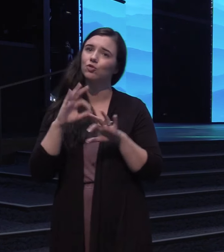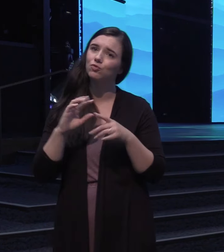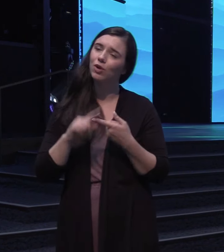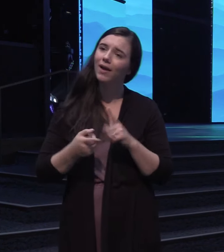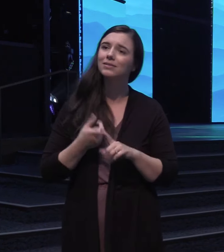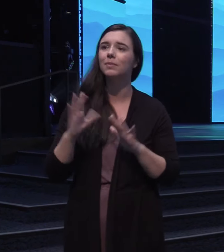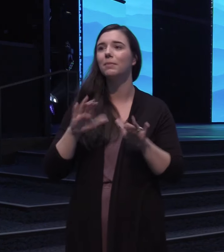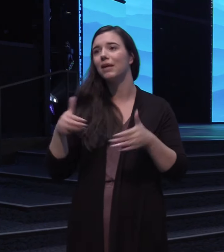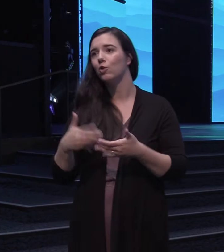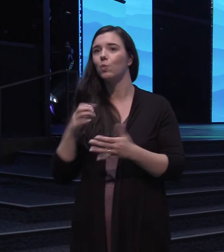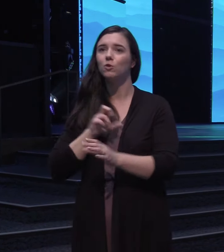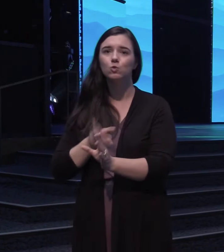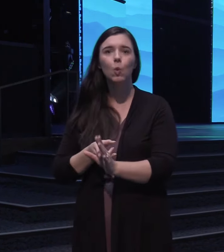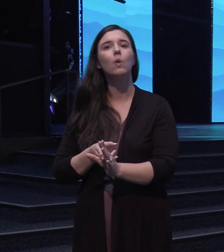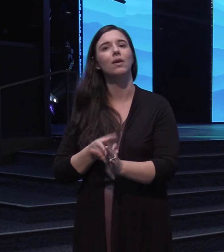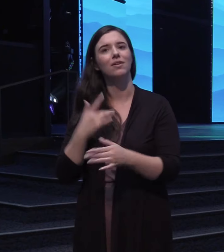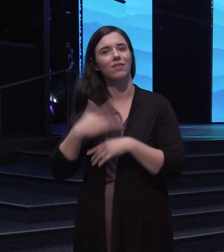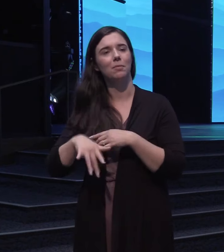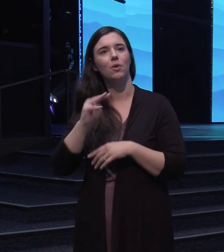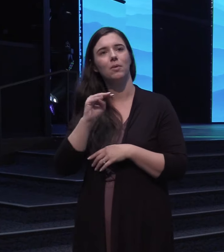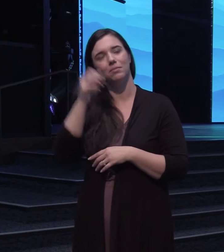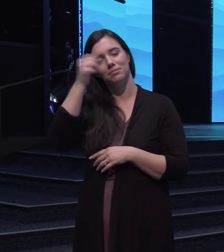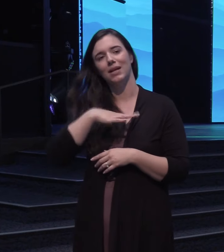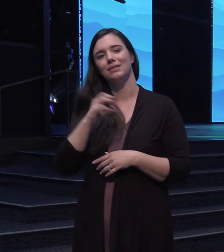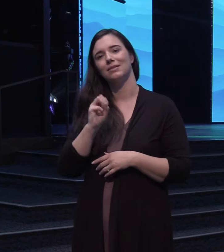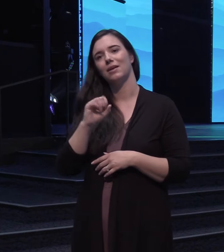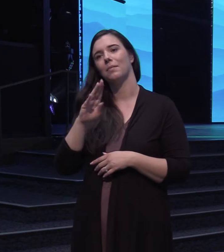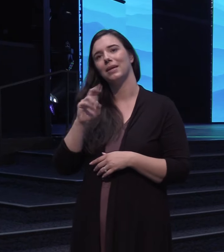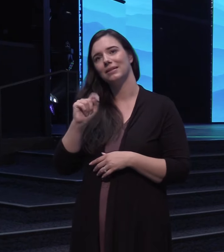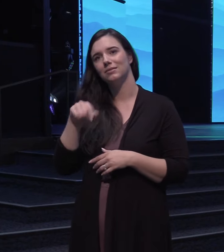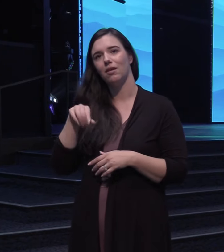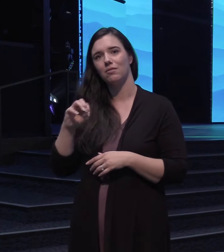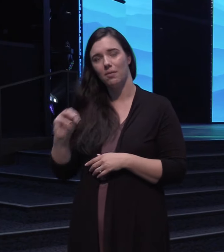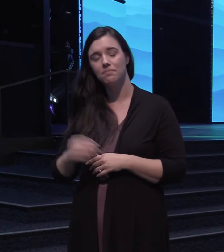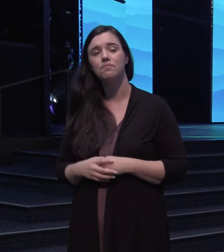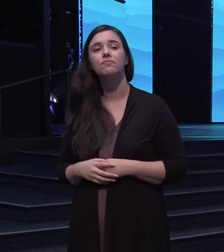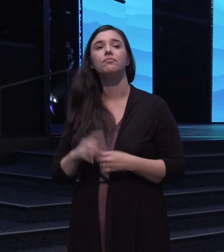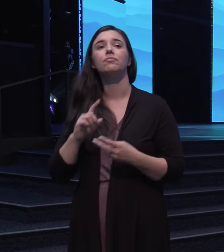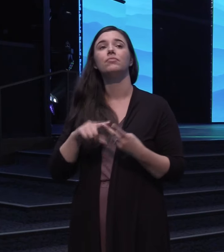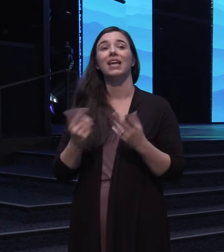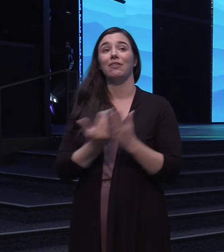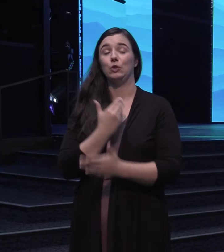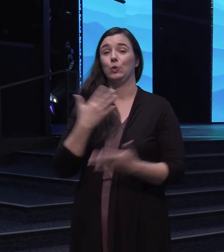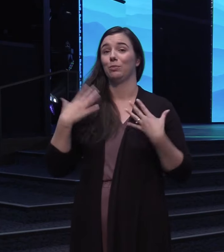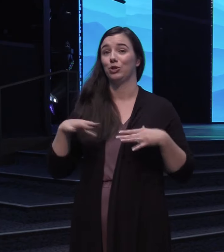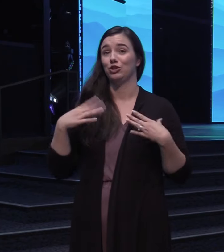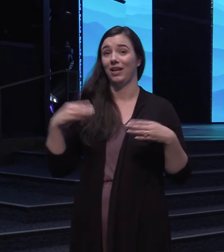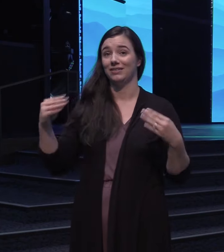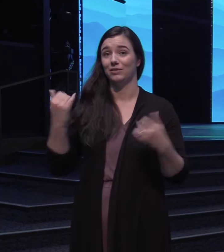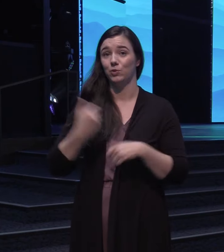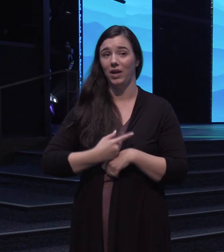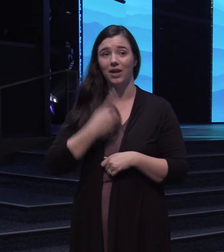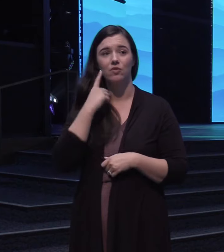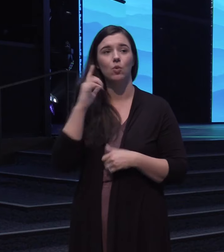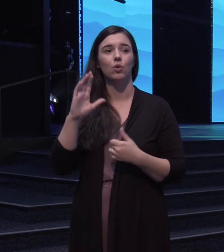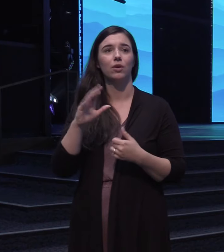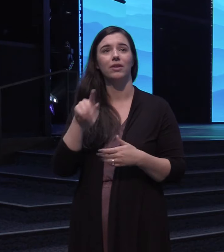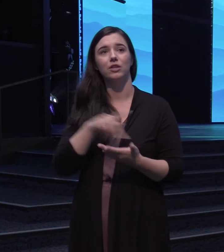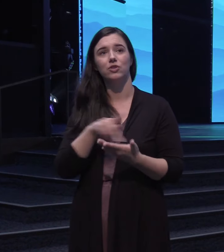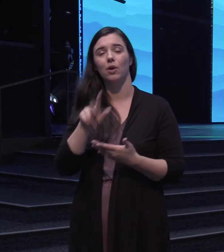like to join us. It's available for you at menssummit.com. And then also we have new merch that came out today. It's for our